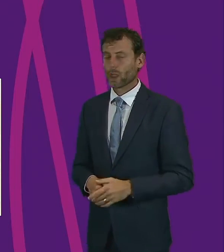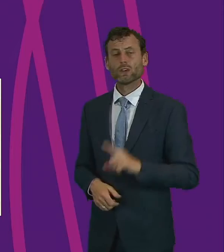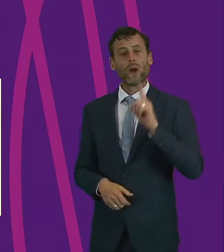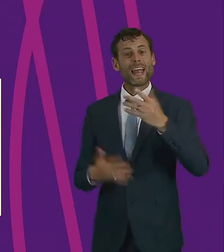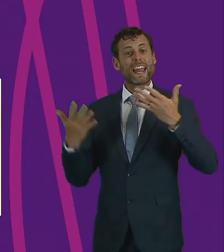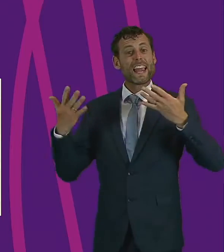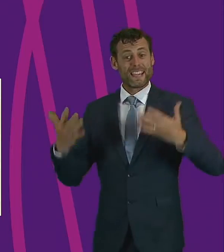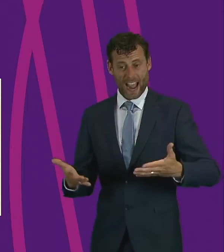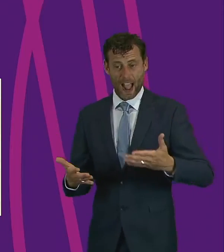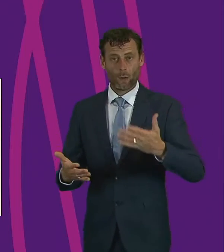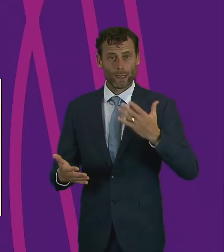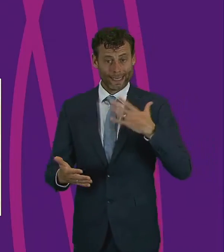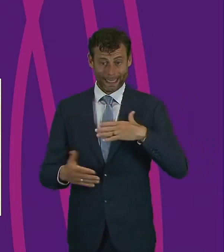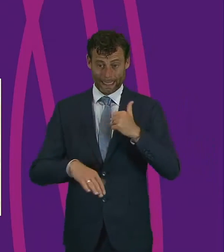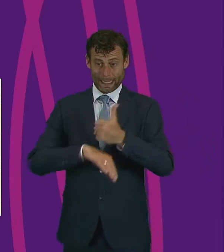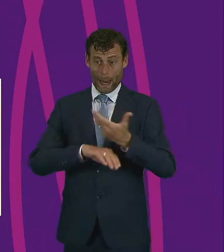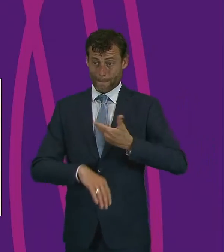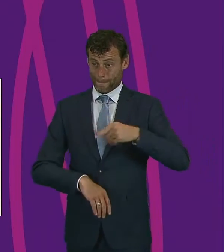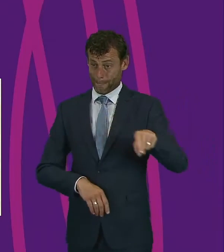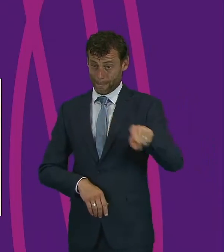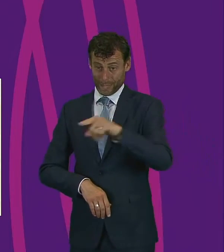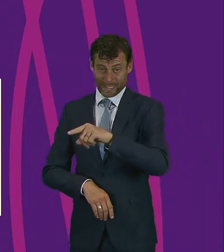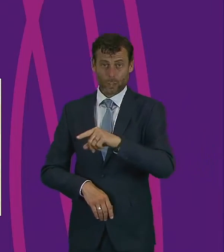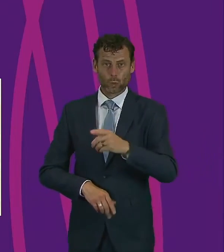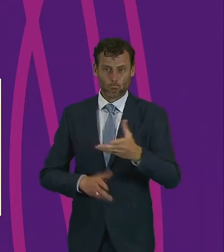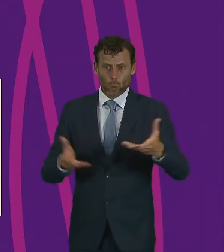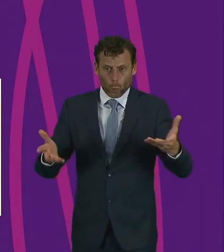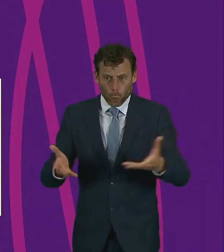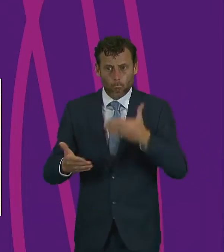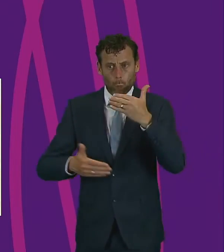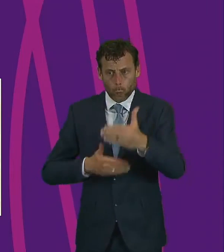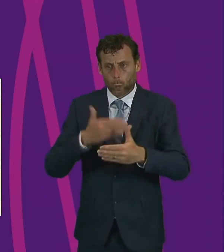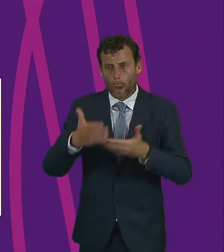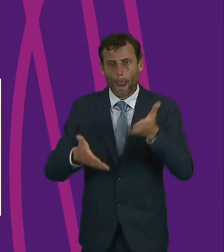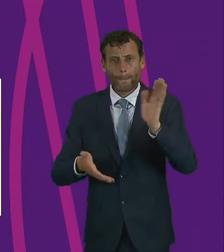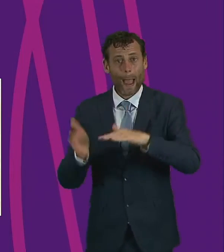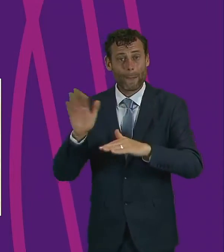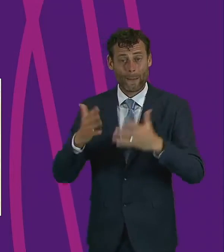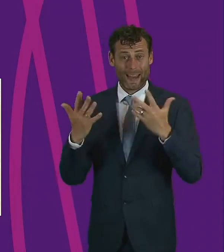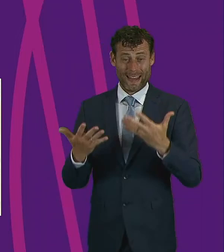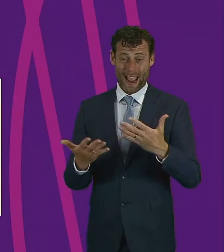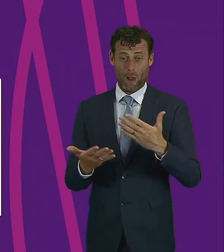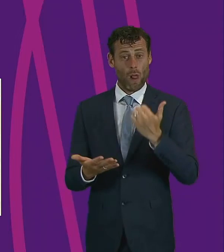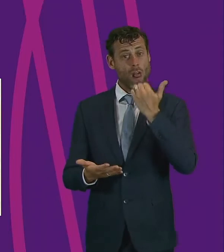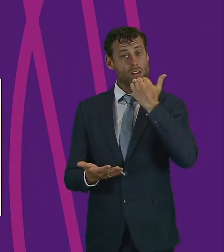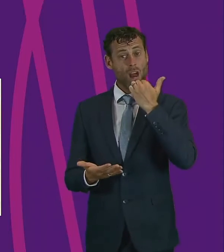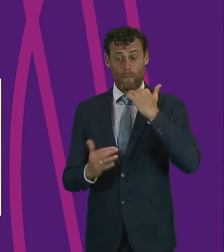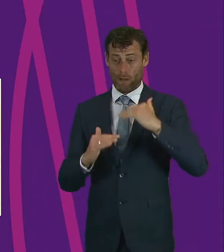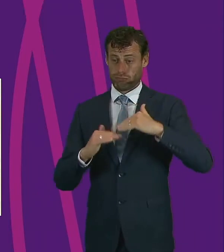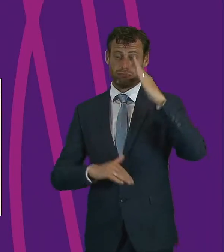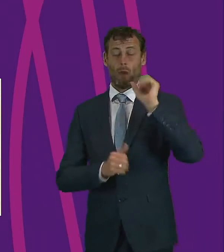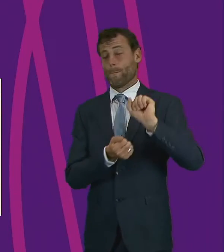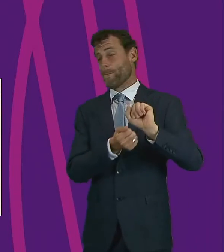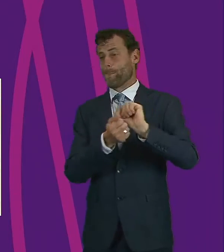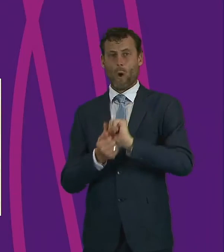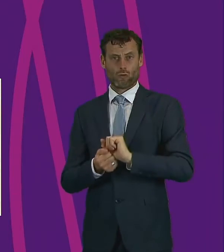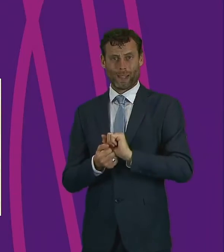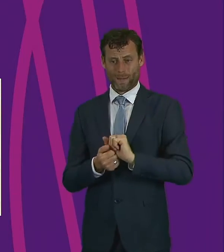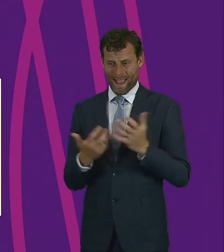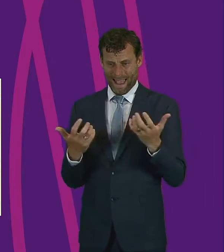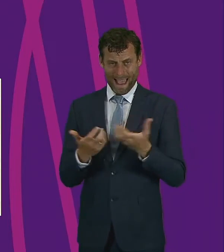working capital. In the longer term, the unprecedented level of borrowing we are seeing may affect resources available to invest in growth